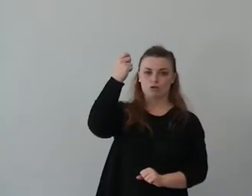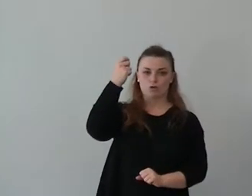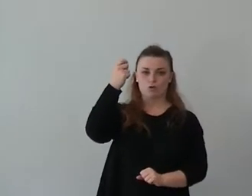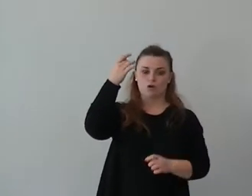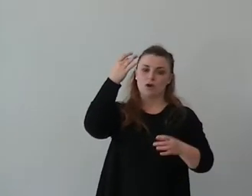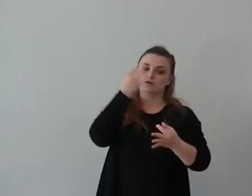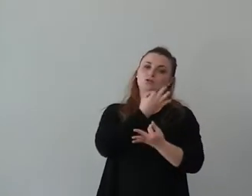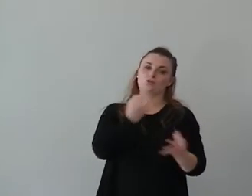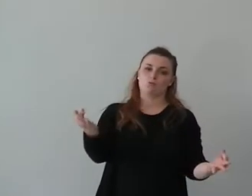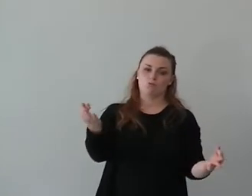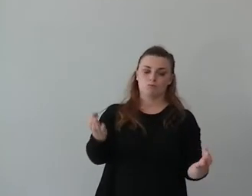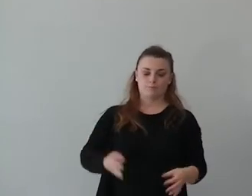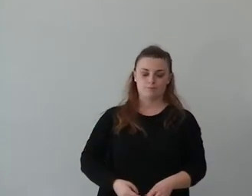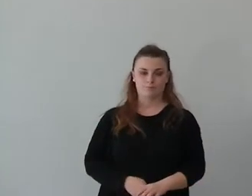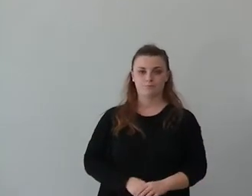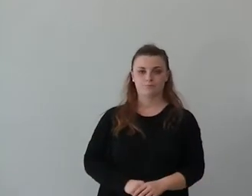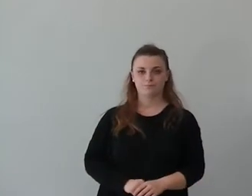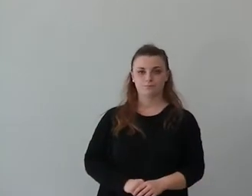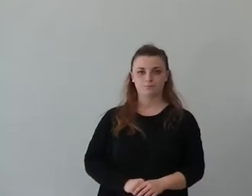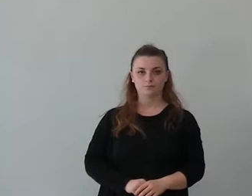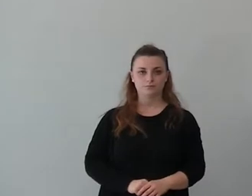Okay. I only had a New Testament to check with yesterday, so thanks.